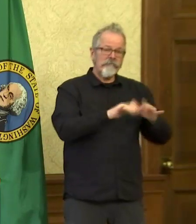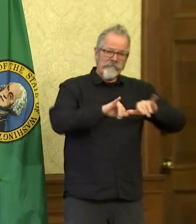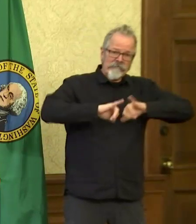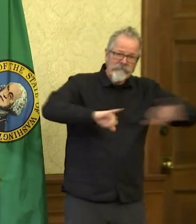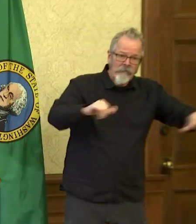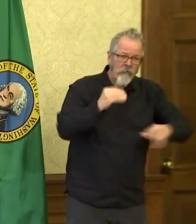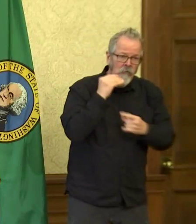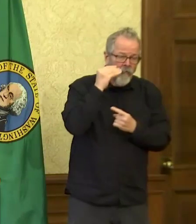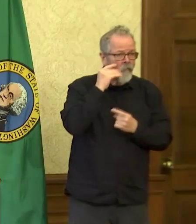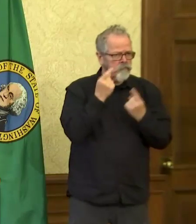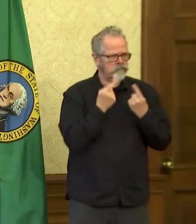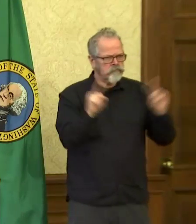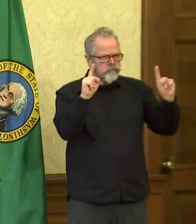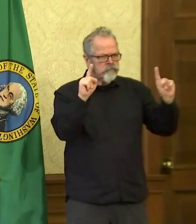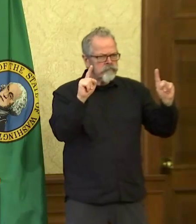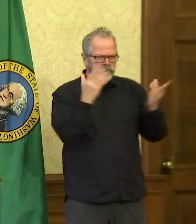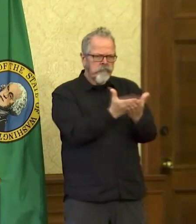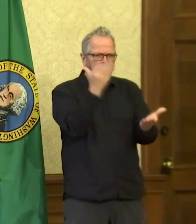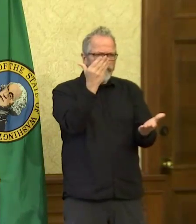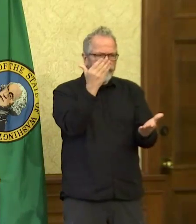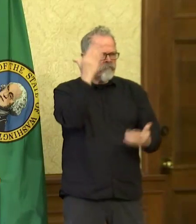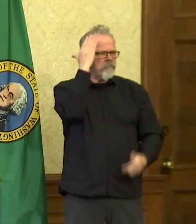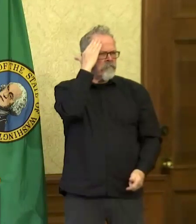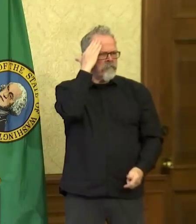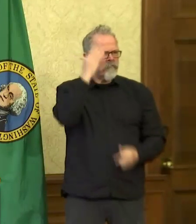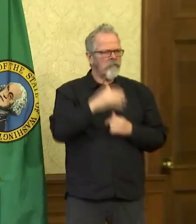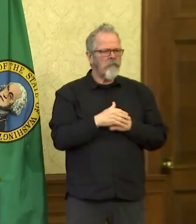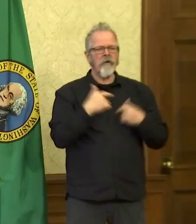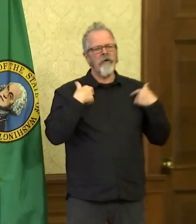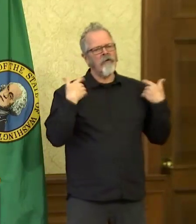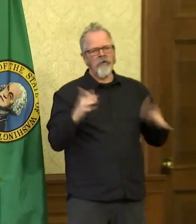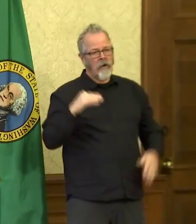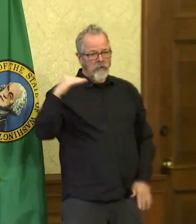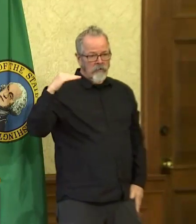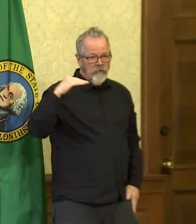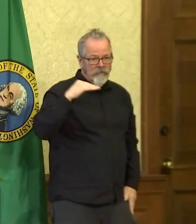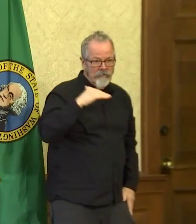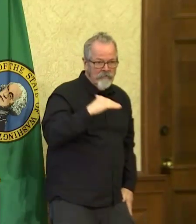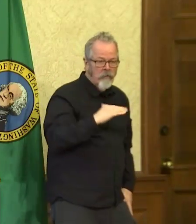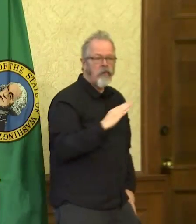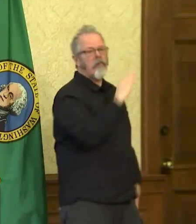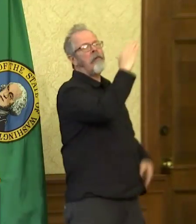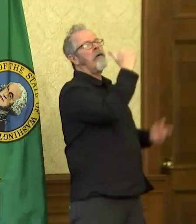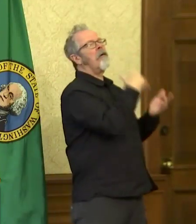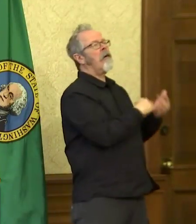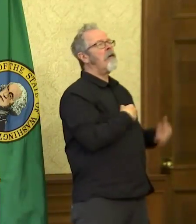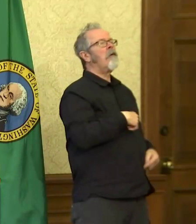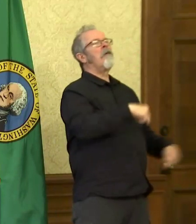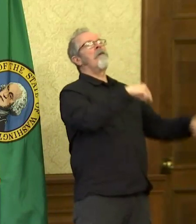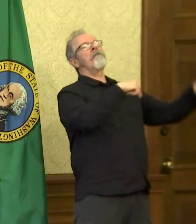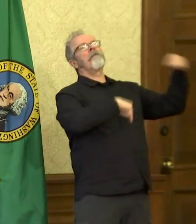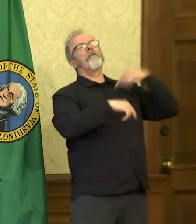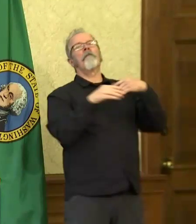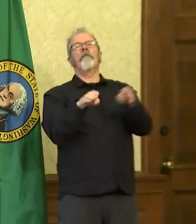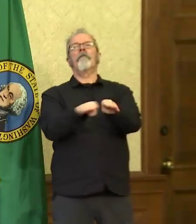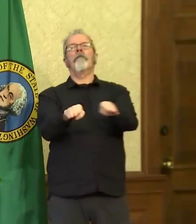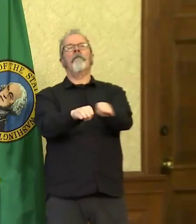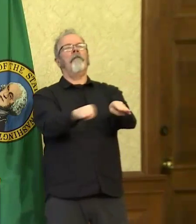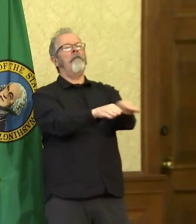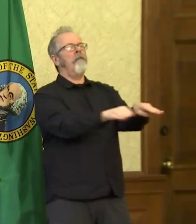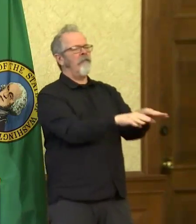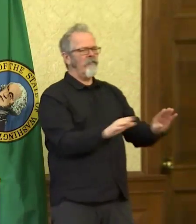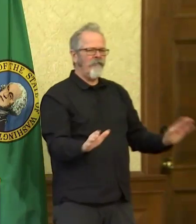this. The University of Southern California's Understanding America study found that